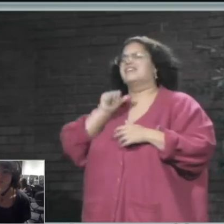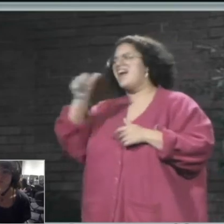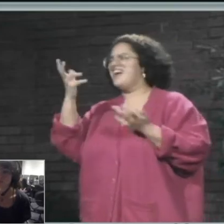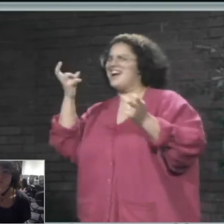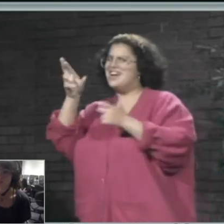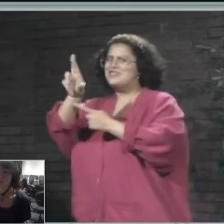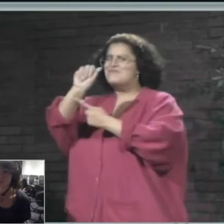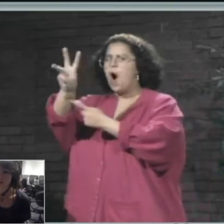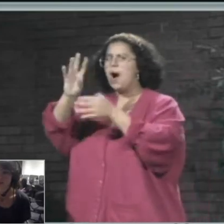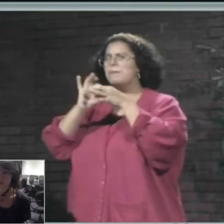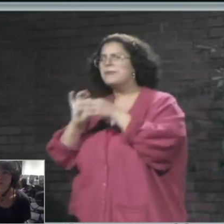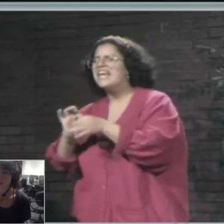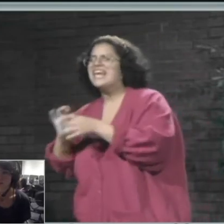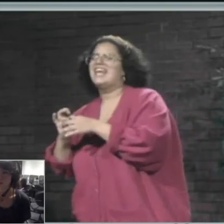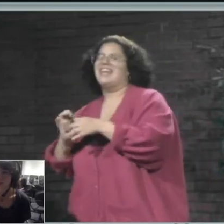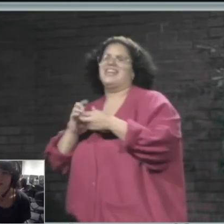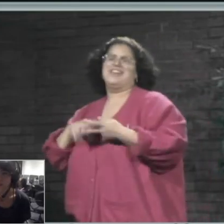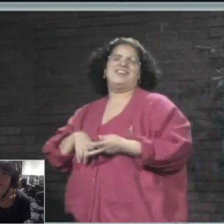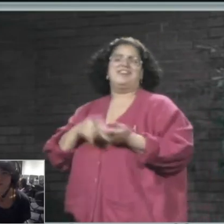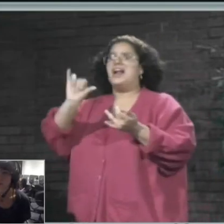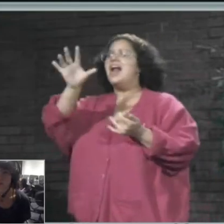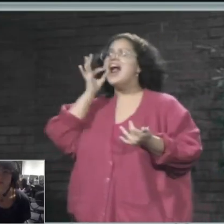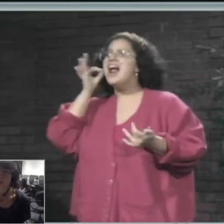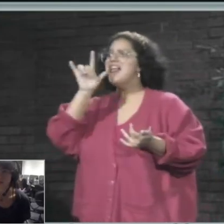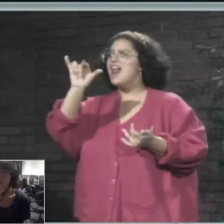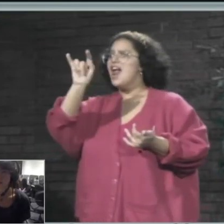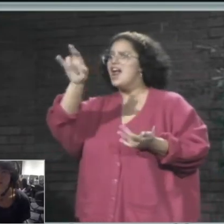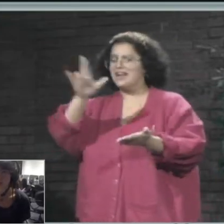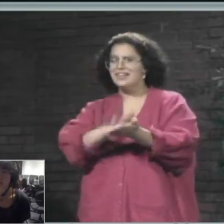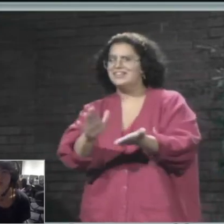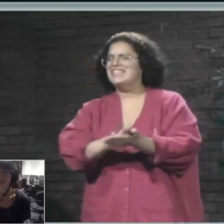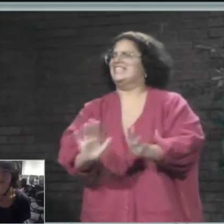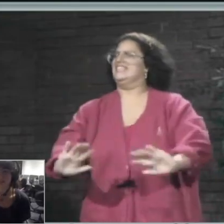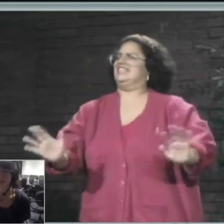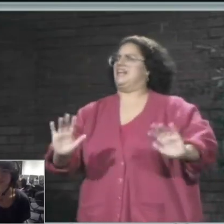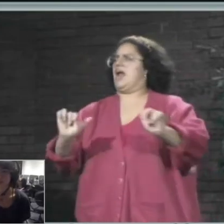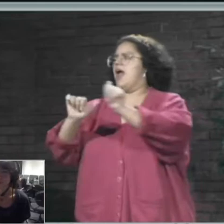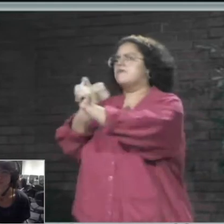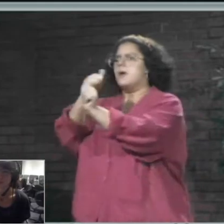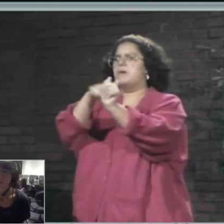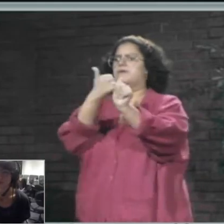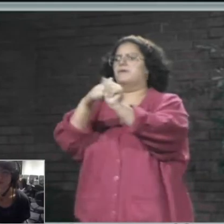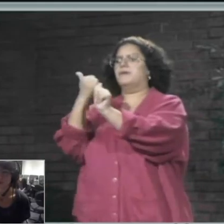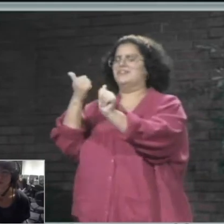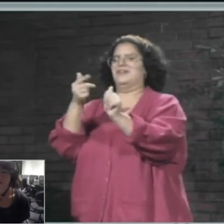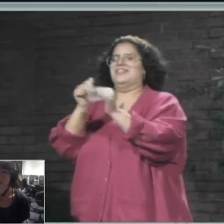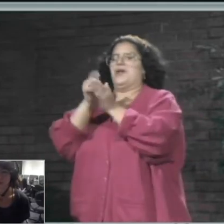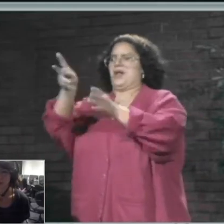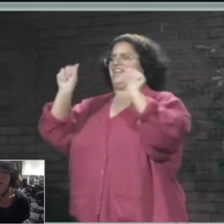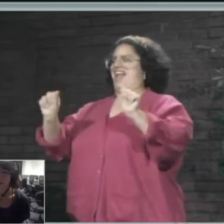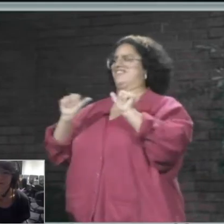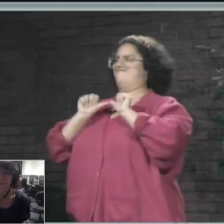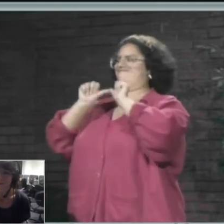You have to take vitamins, stay away from raw meat, and stay away from things that are bad for your lungs, like cat litter.